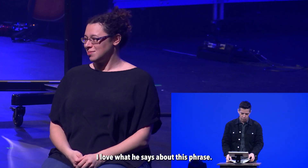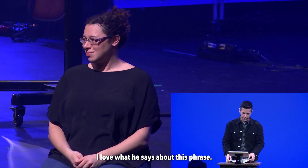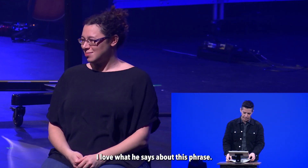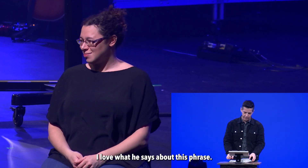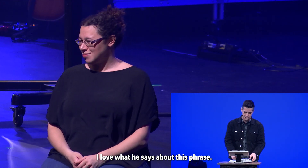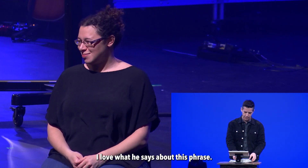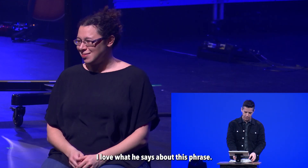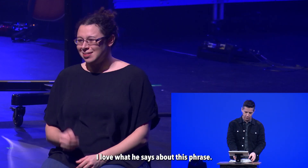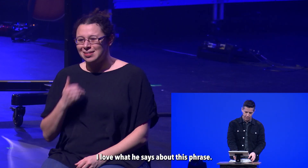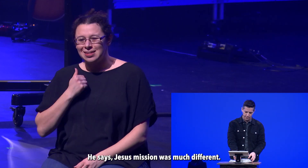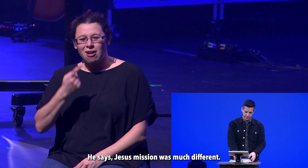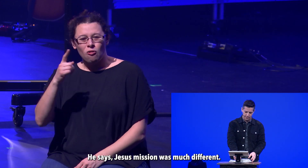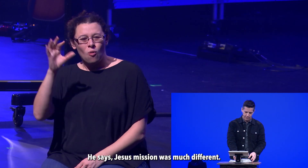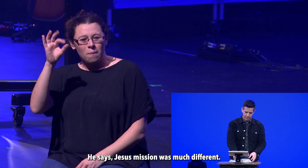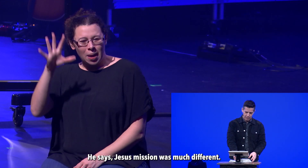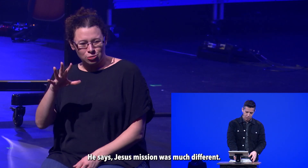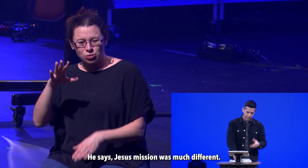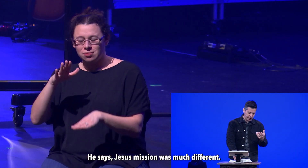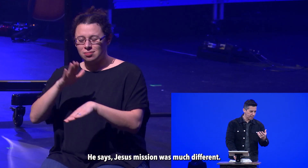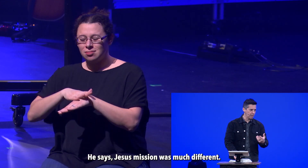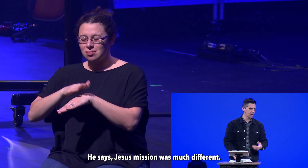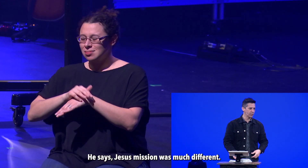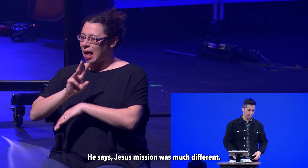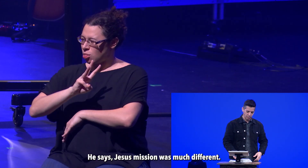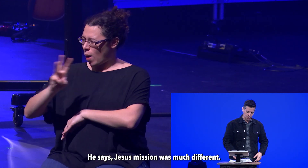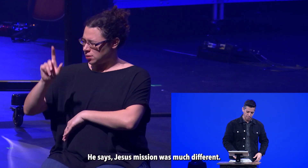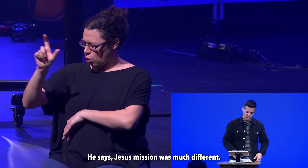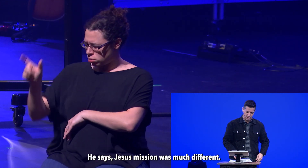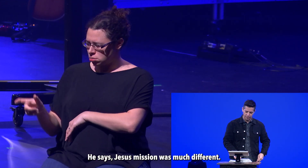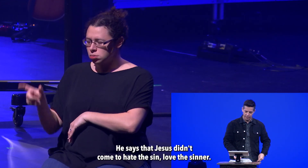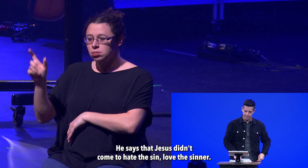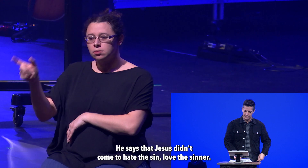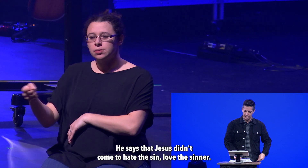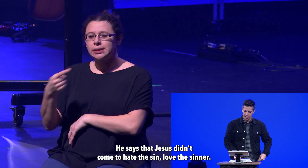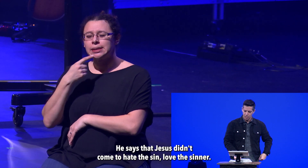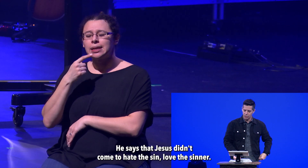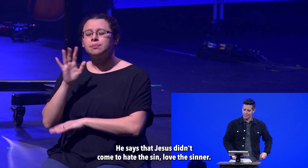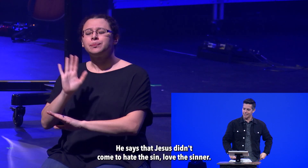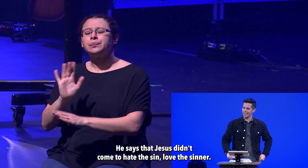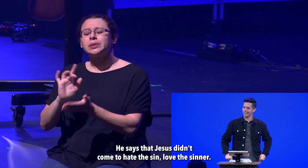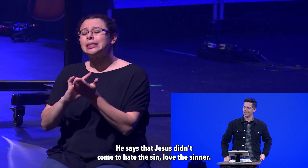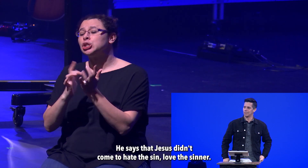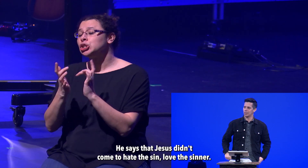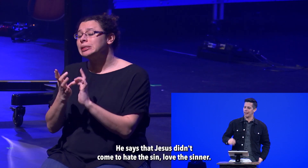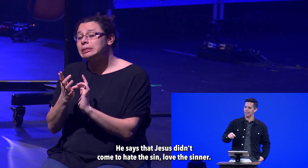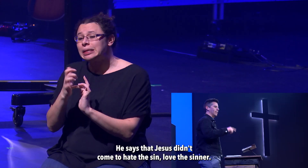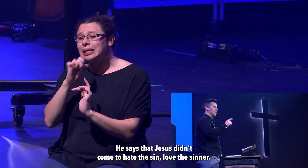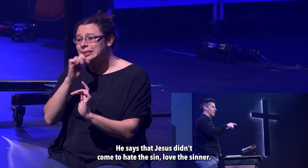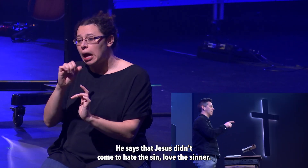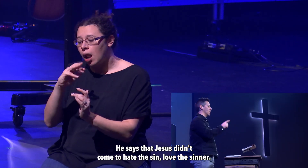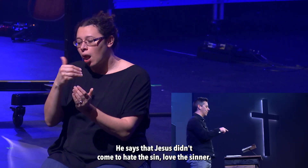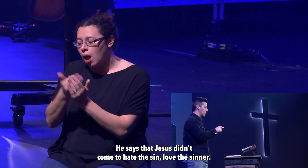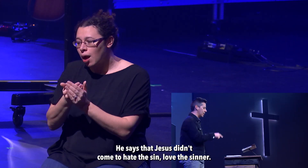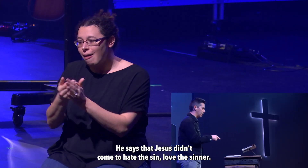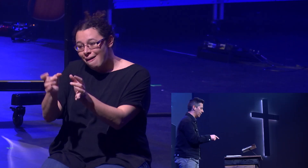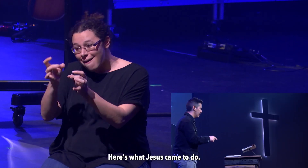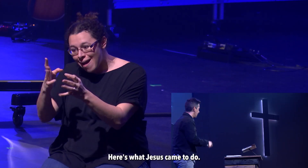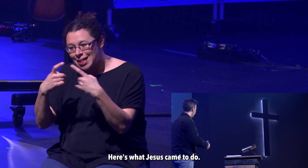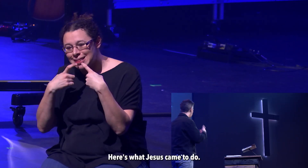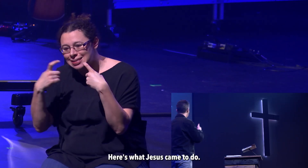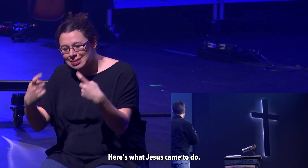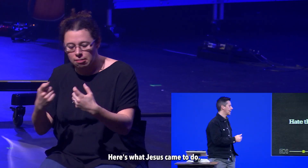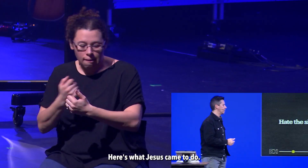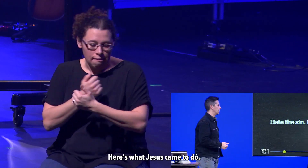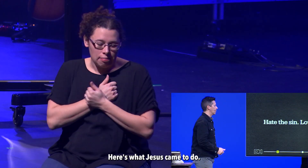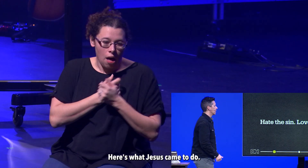I love what he says about this phrase. He says, Jesus' mission was much different. He says that Jesus didn't come to hate the sin, love the sinner.